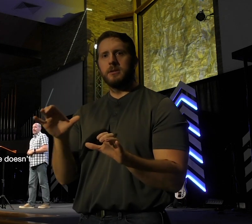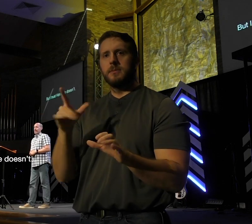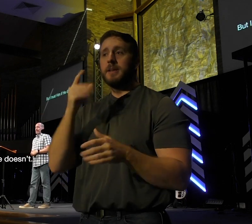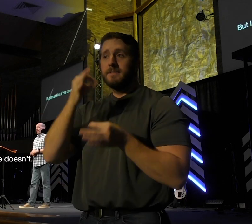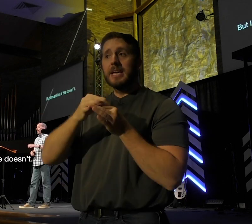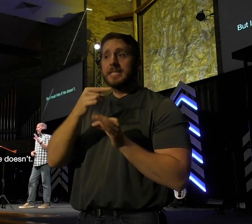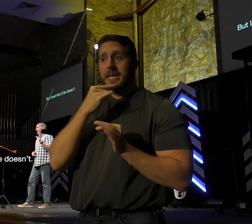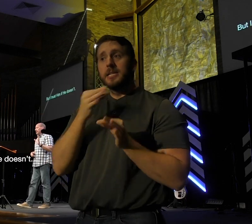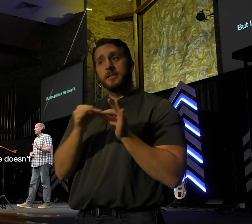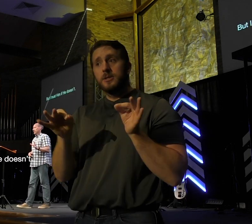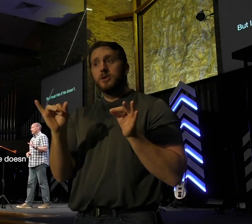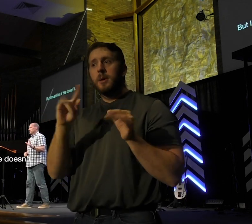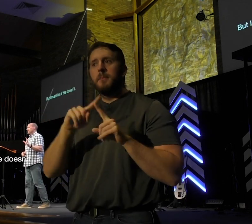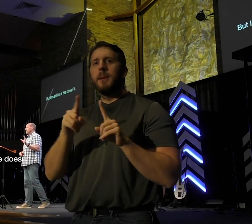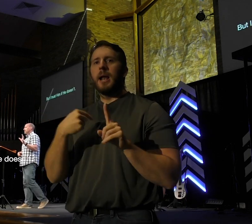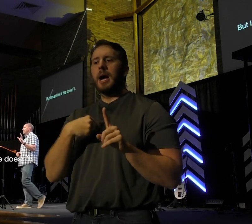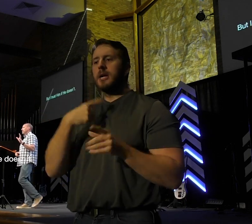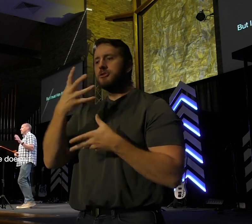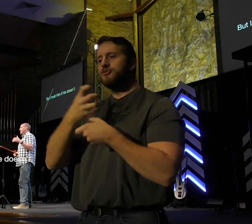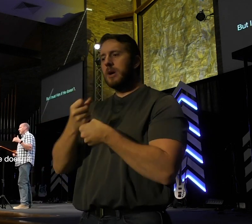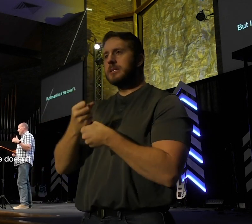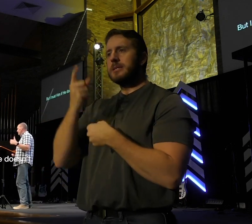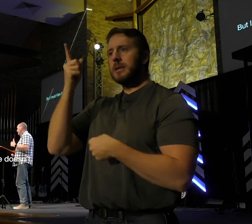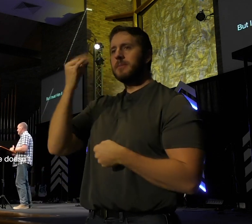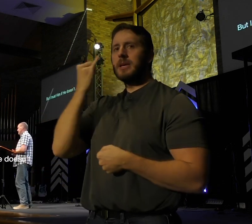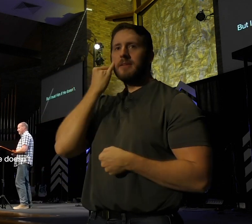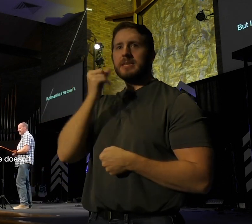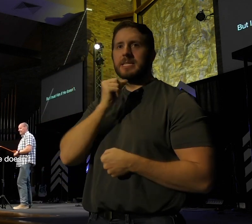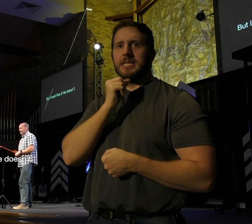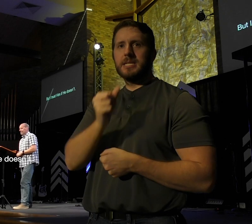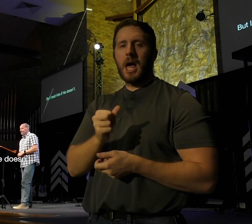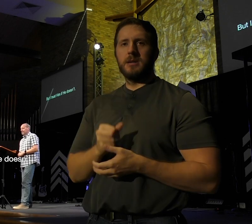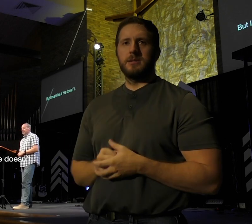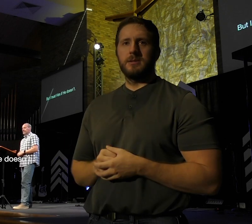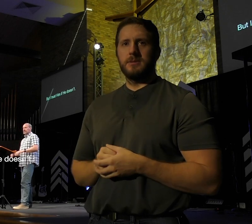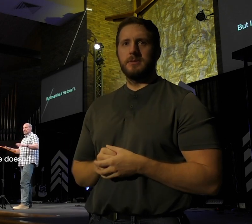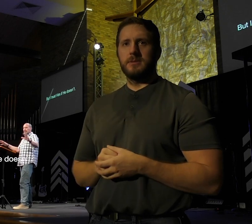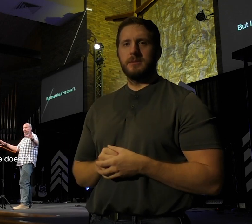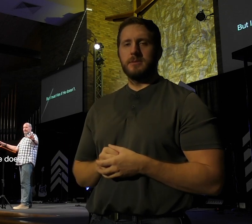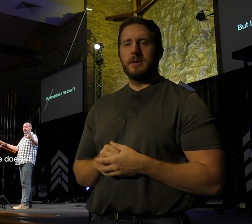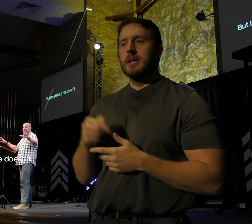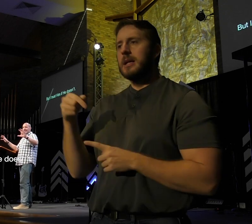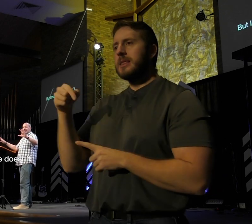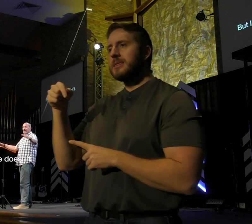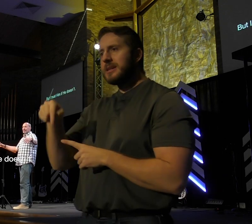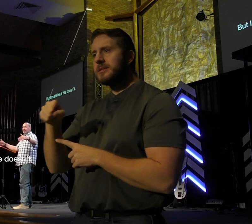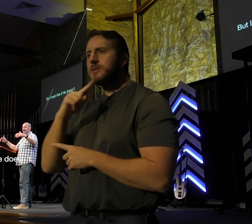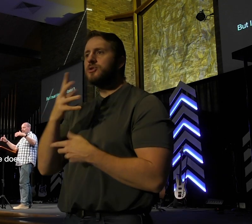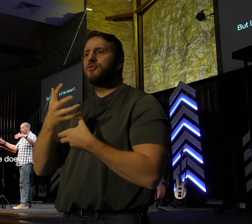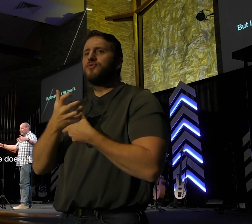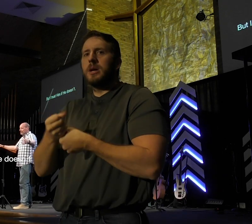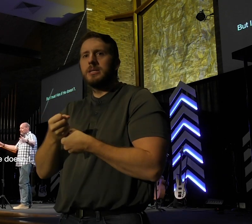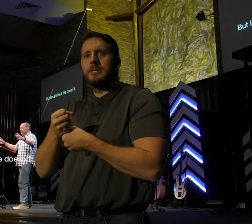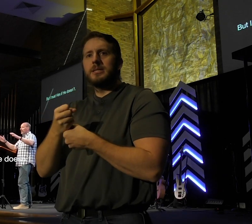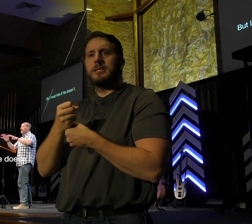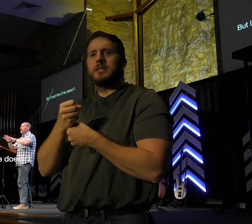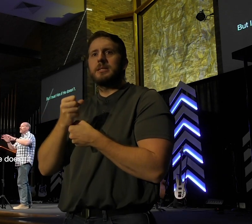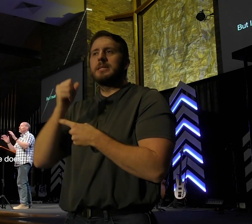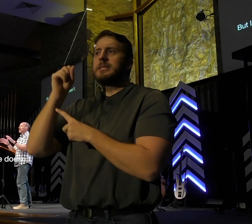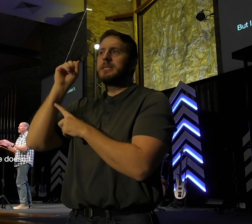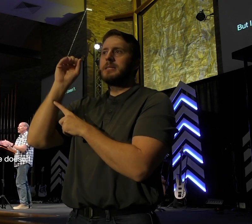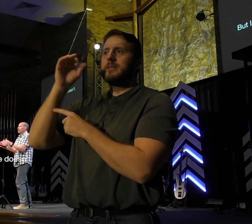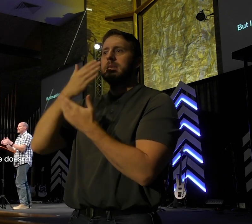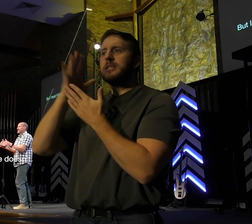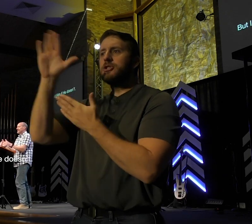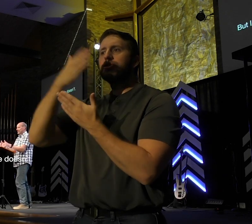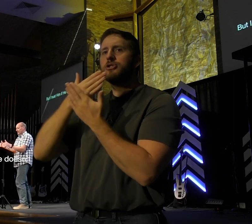this, but I trust him if he doesn't. This is trusting the sovereignty and the goodness of God even